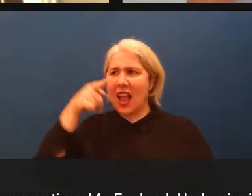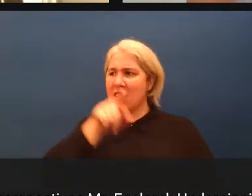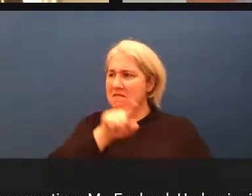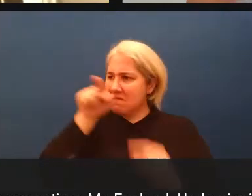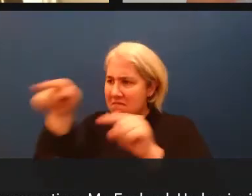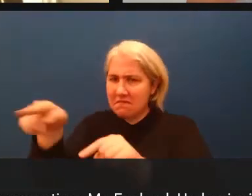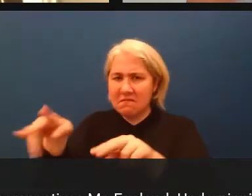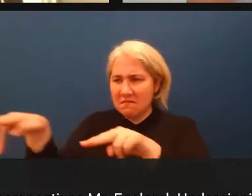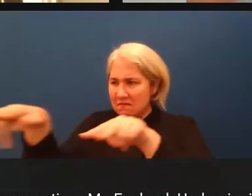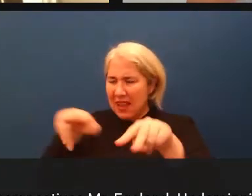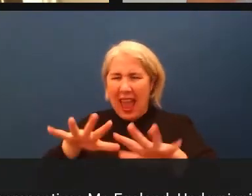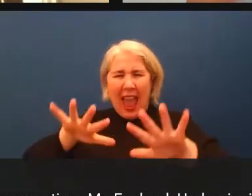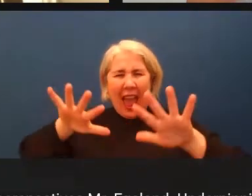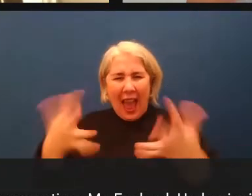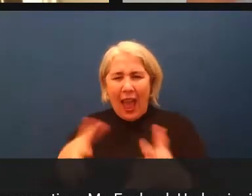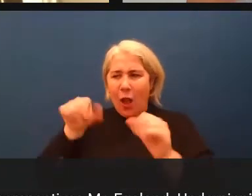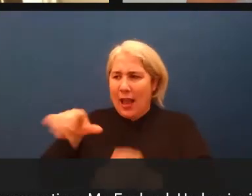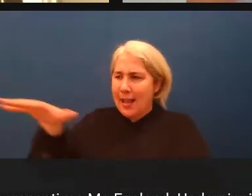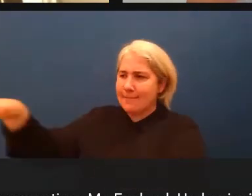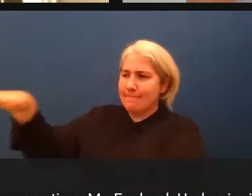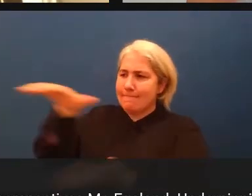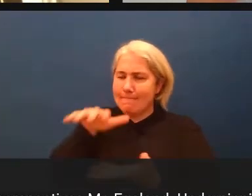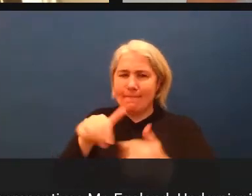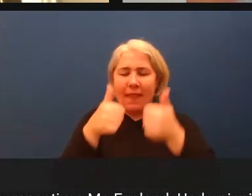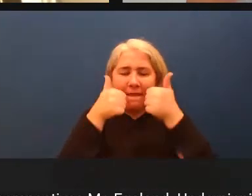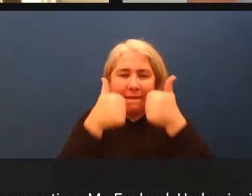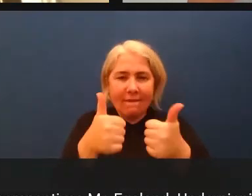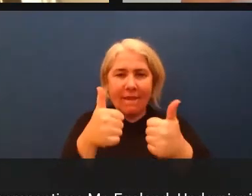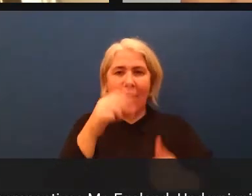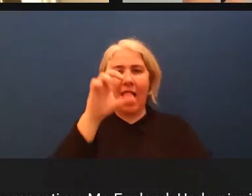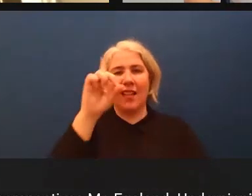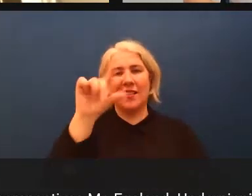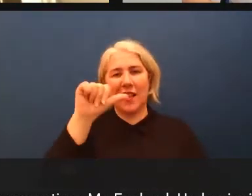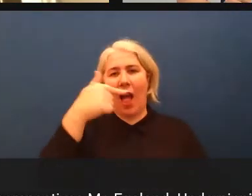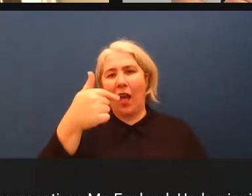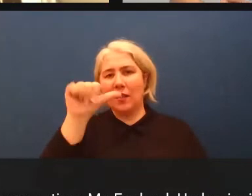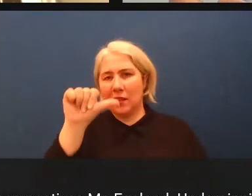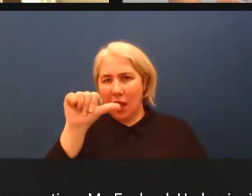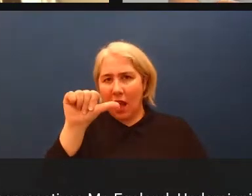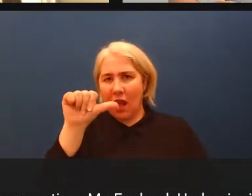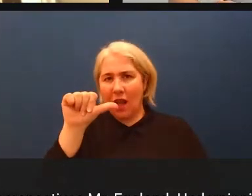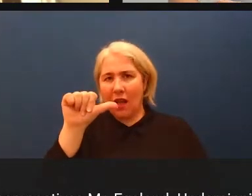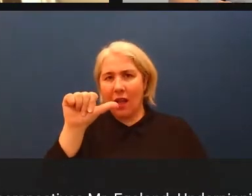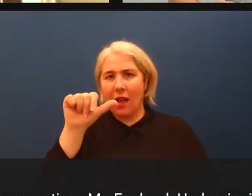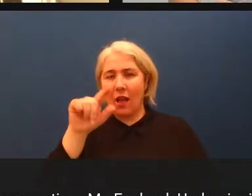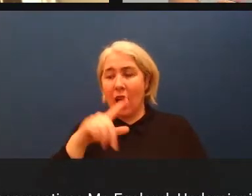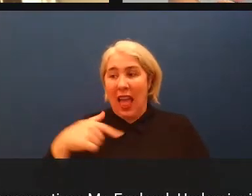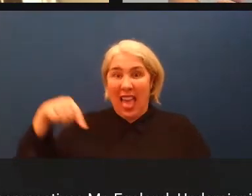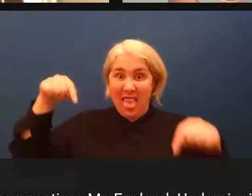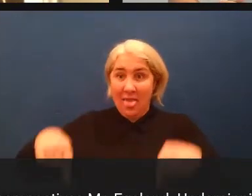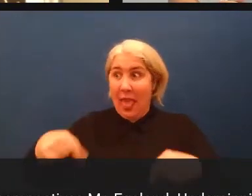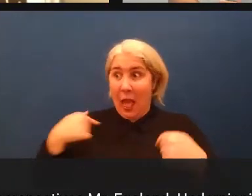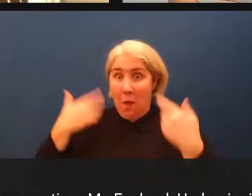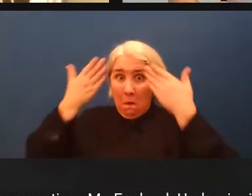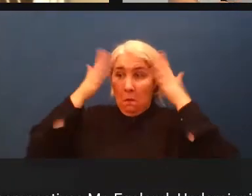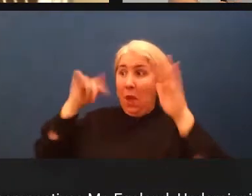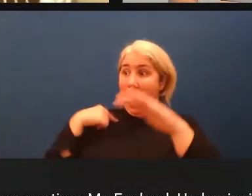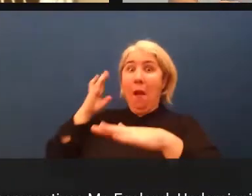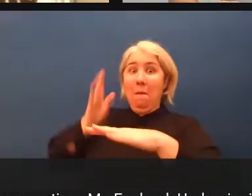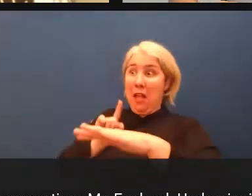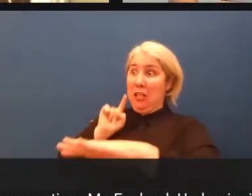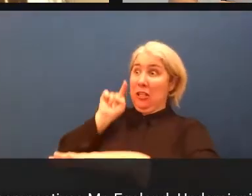for improving responsible data management for both donors and NGOs and international NGOs? That's a long